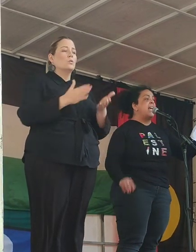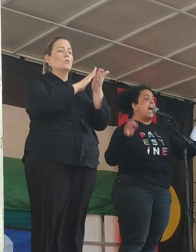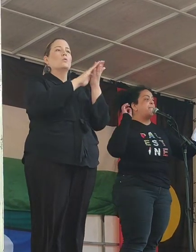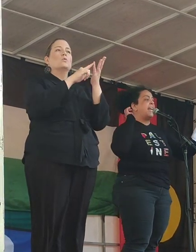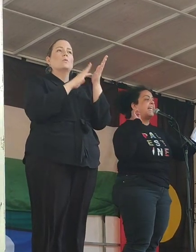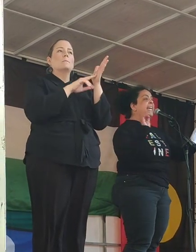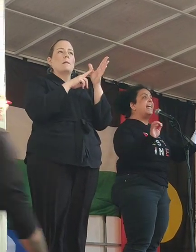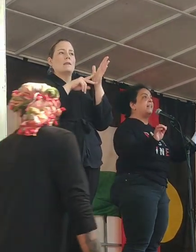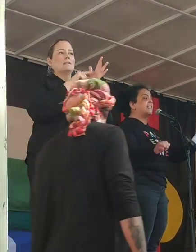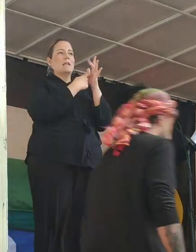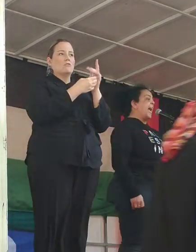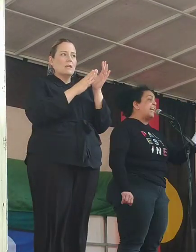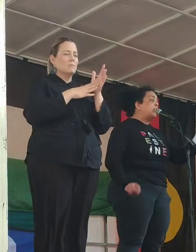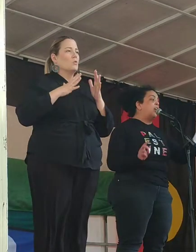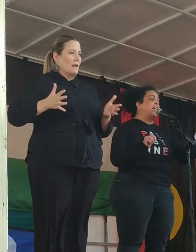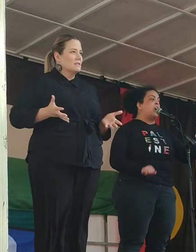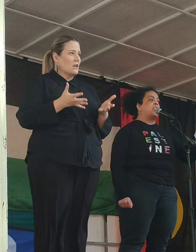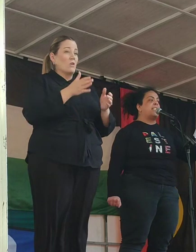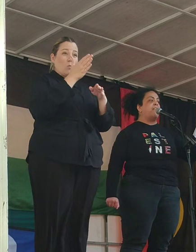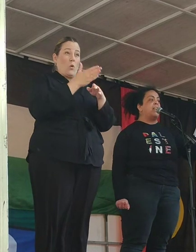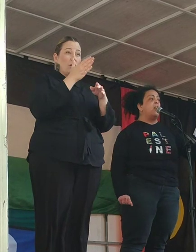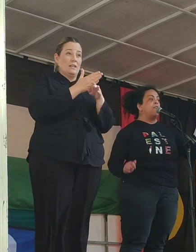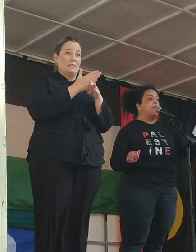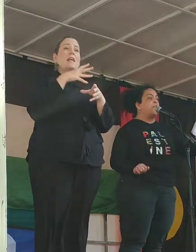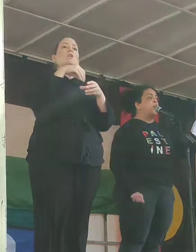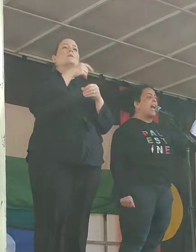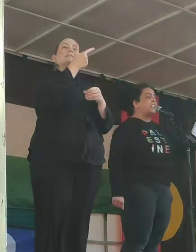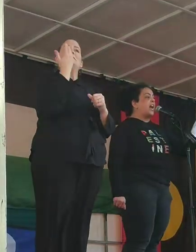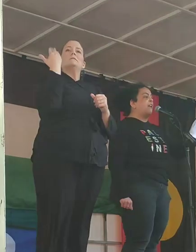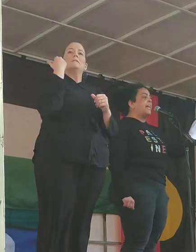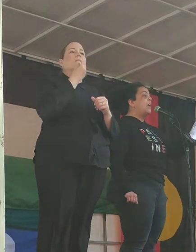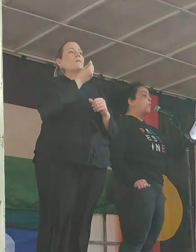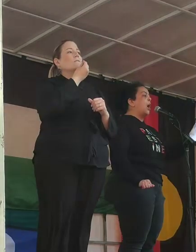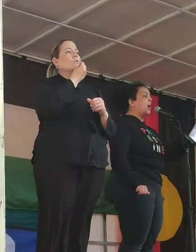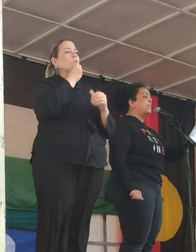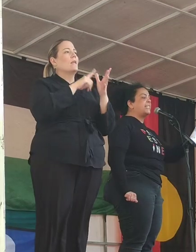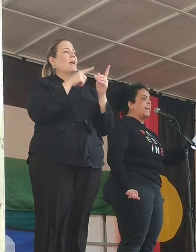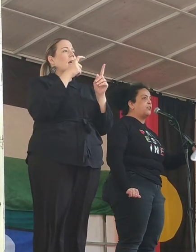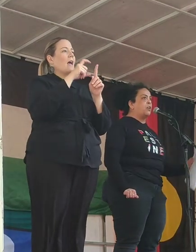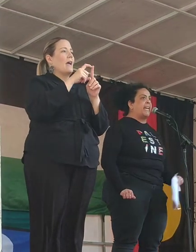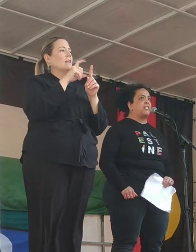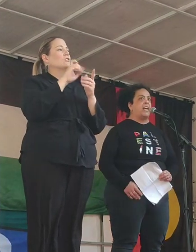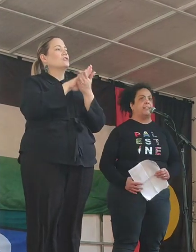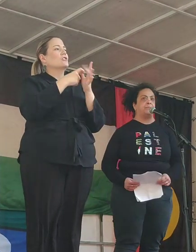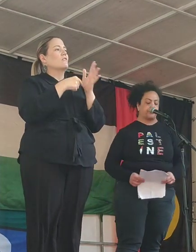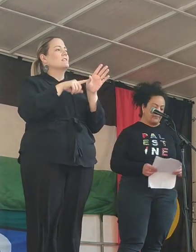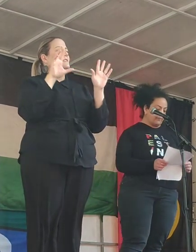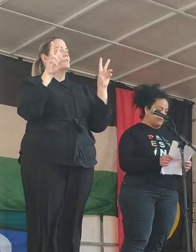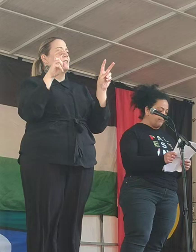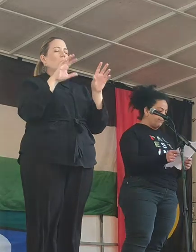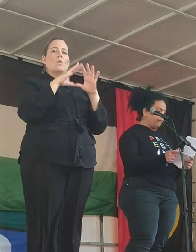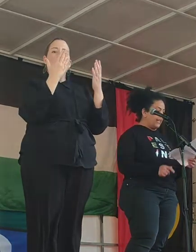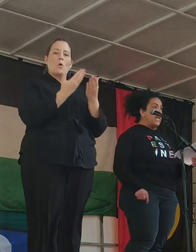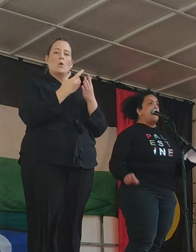aid workers have been killed, including those 7 from food aid charity World Central Kitchen.